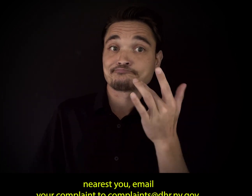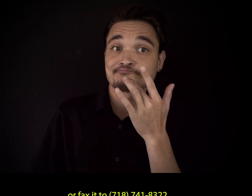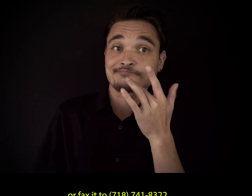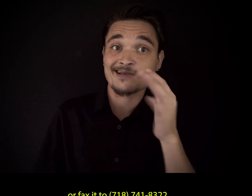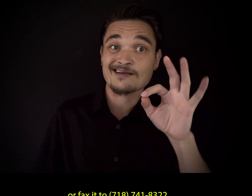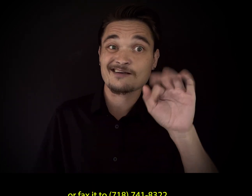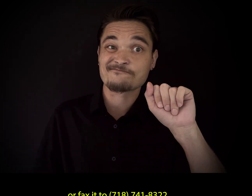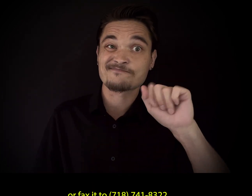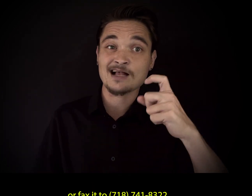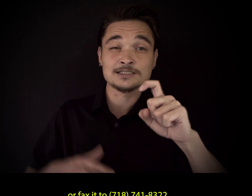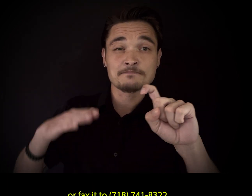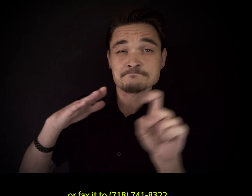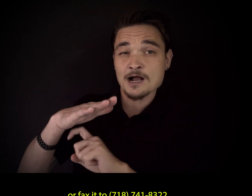or fax it to